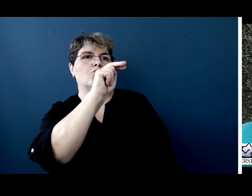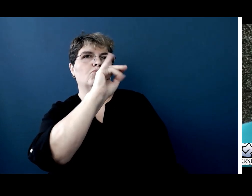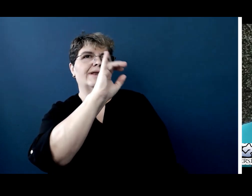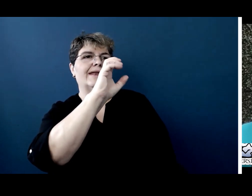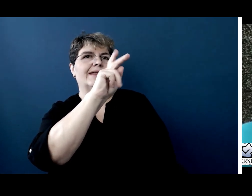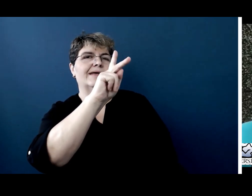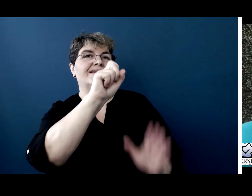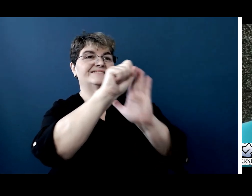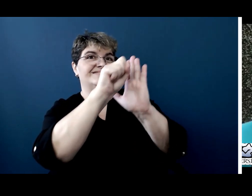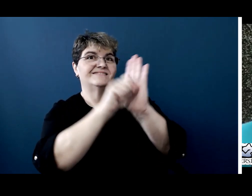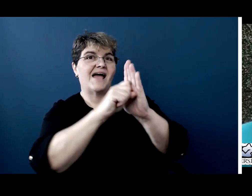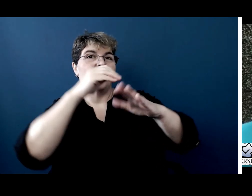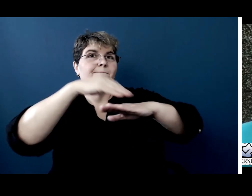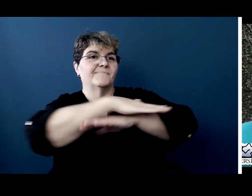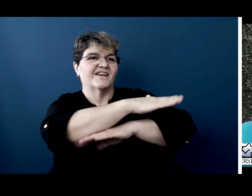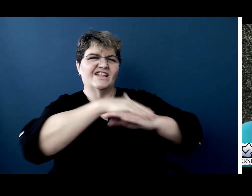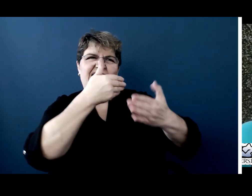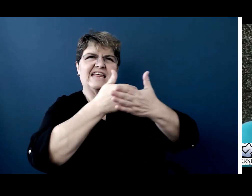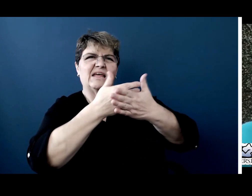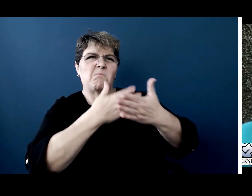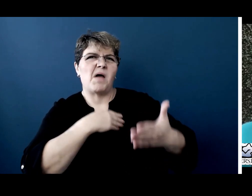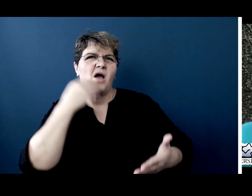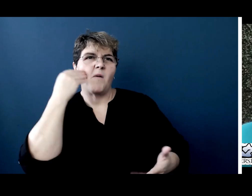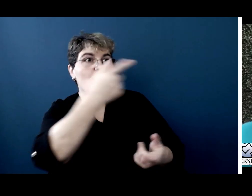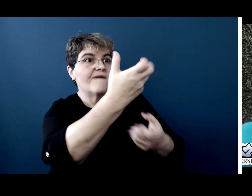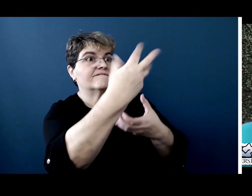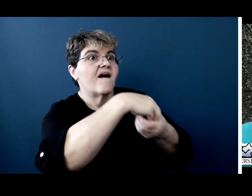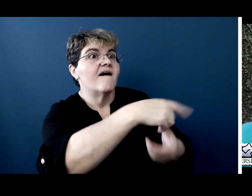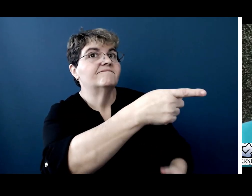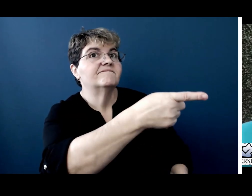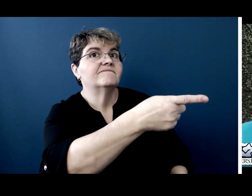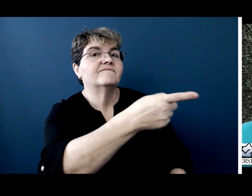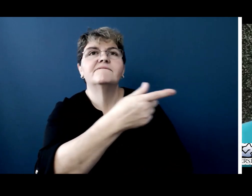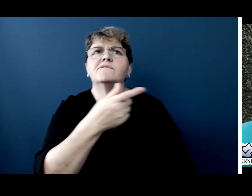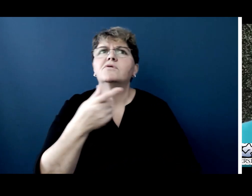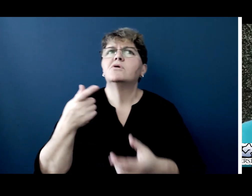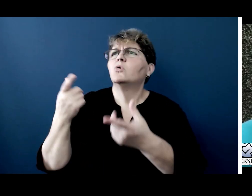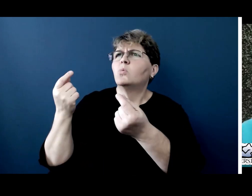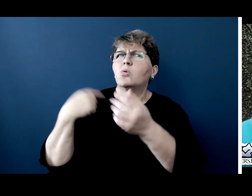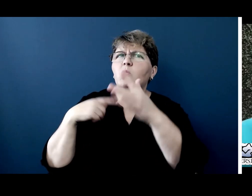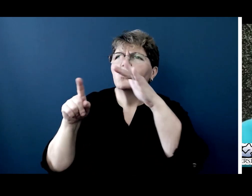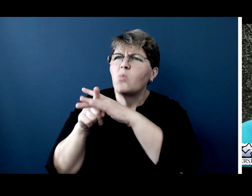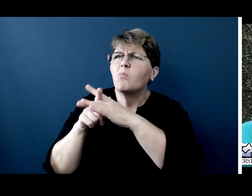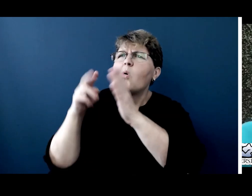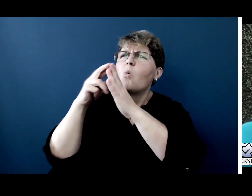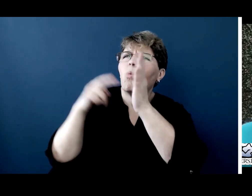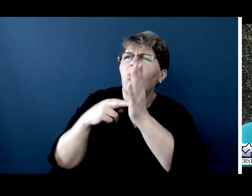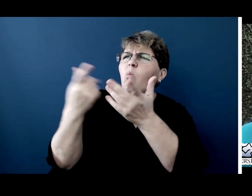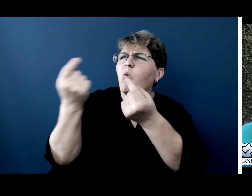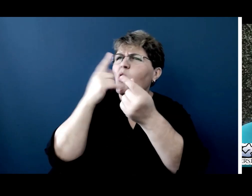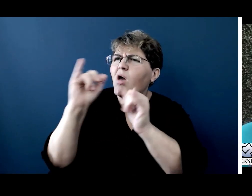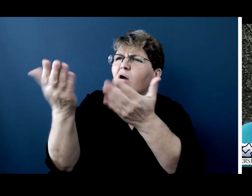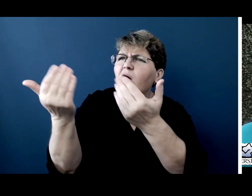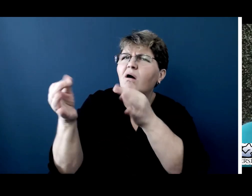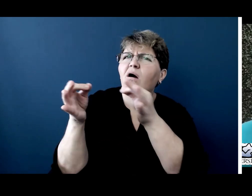a piece of wood with a nail, Okay. poke up the trash, and that's it. Just clear up the beach All and right.